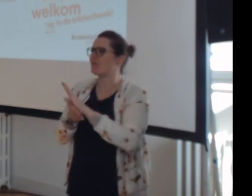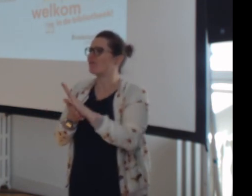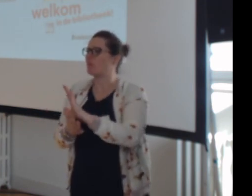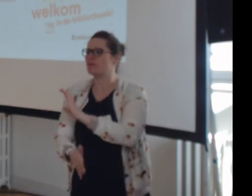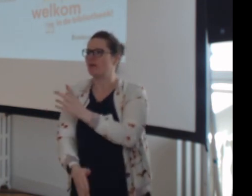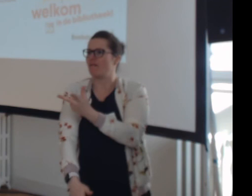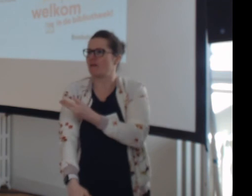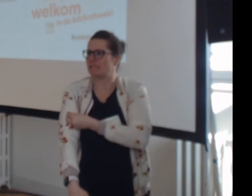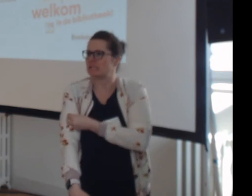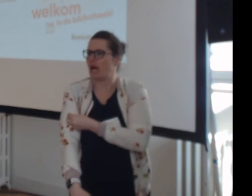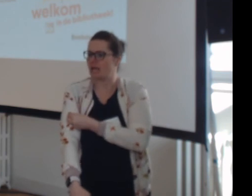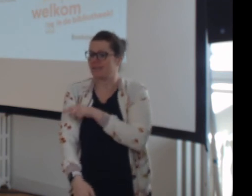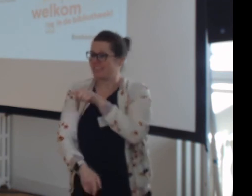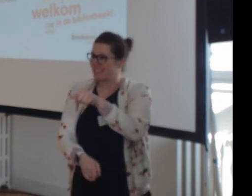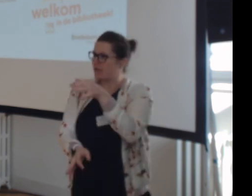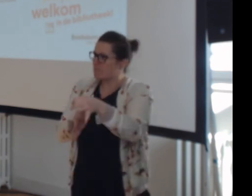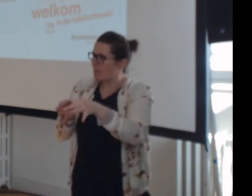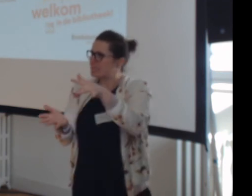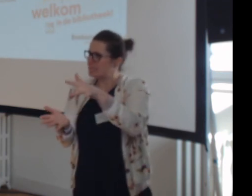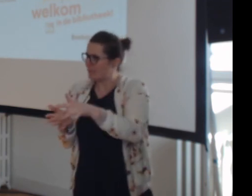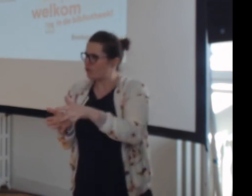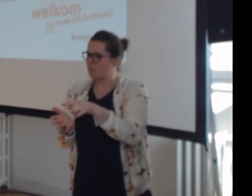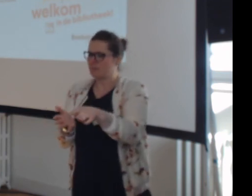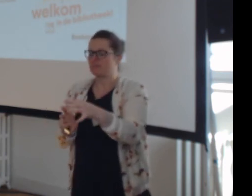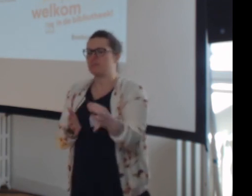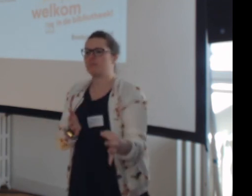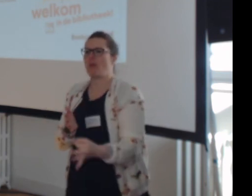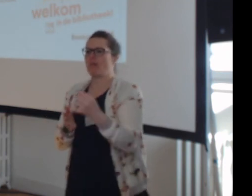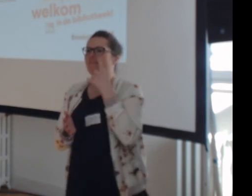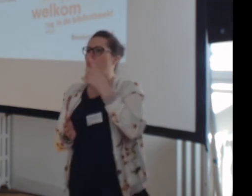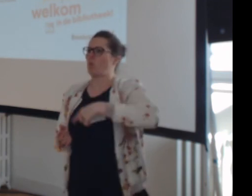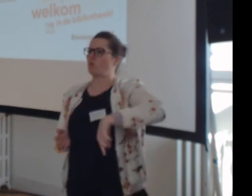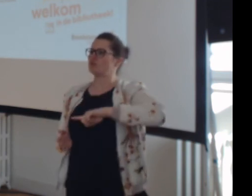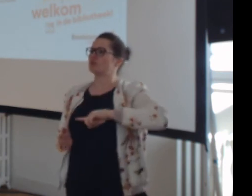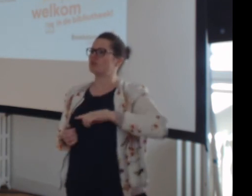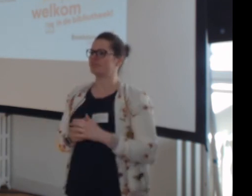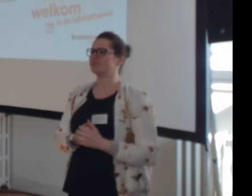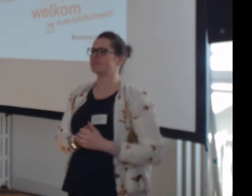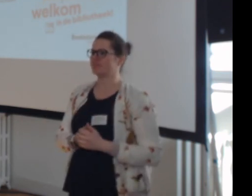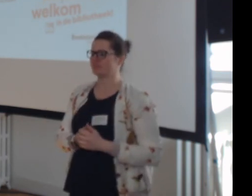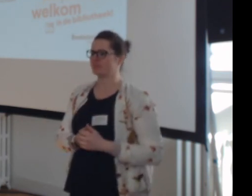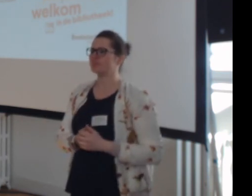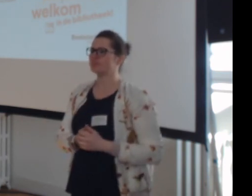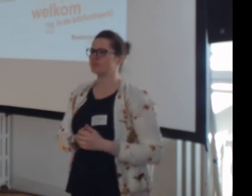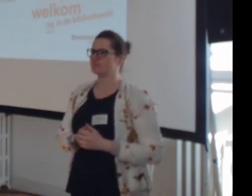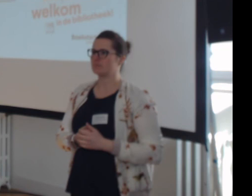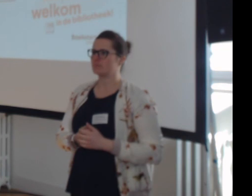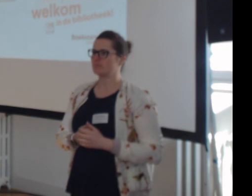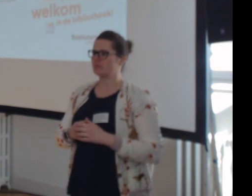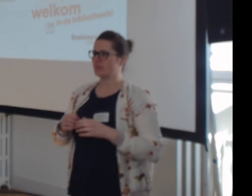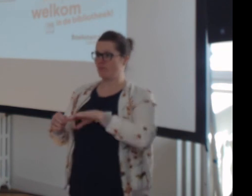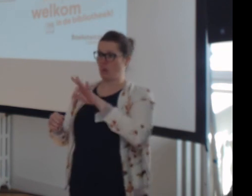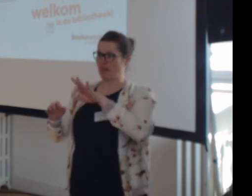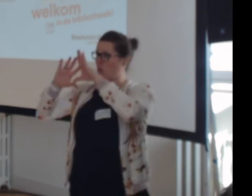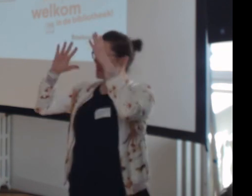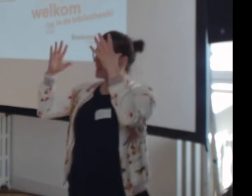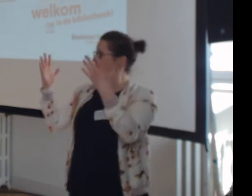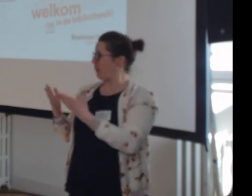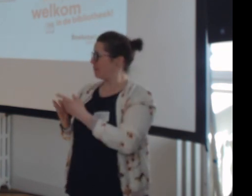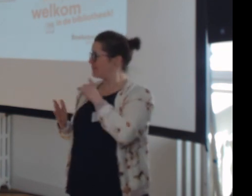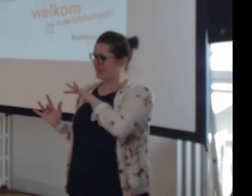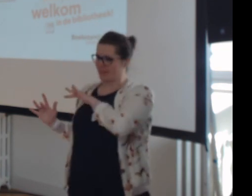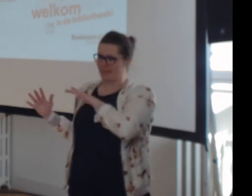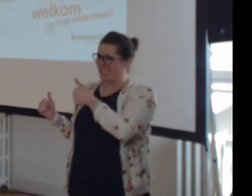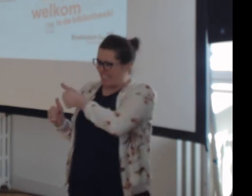vaccination, etc. These family centers are extremely important to us, because actually the whole world is coming to family